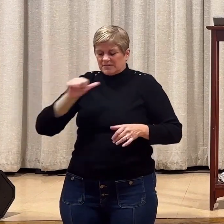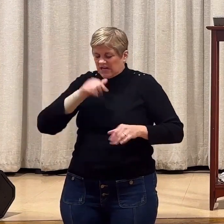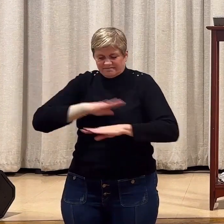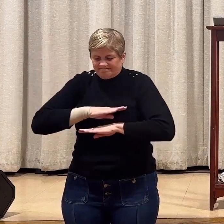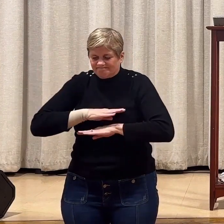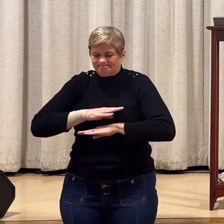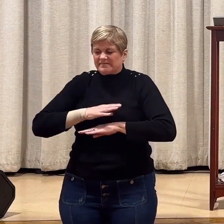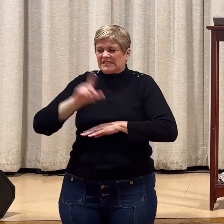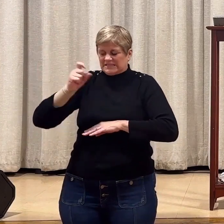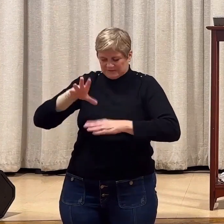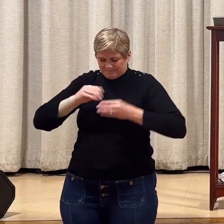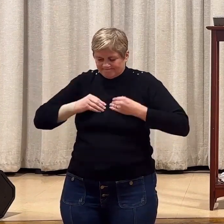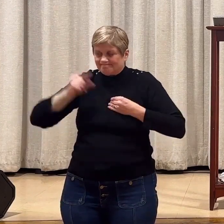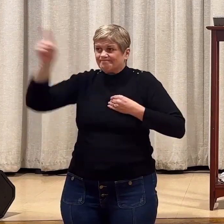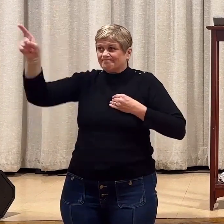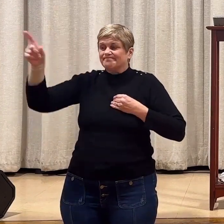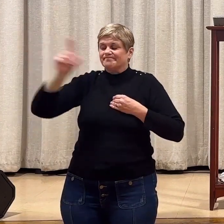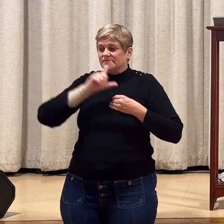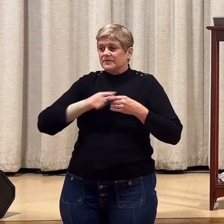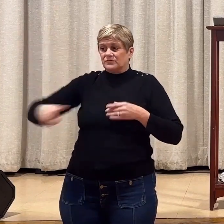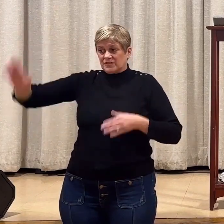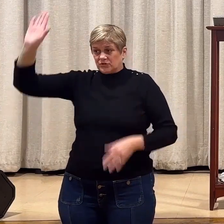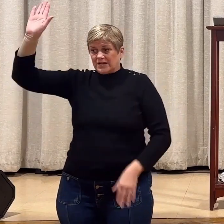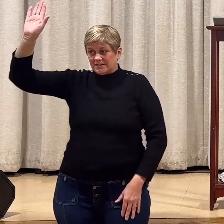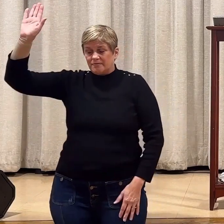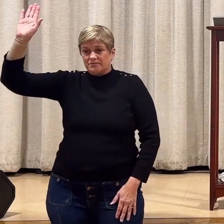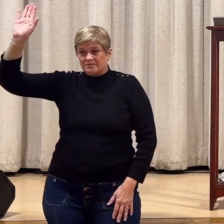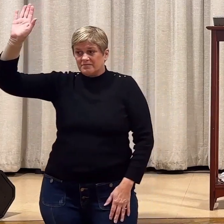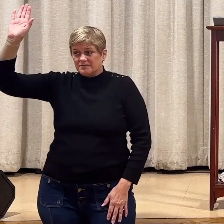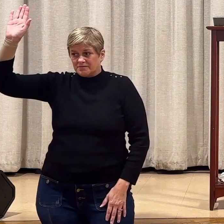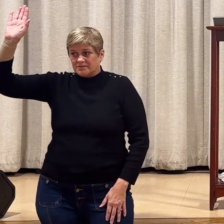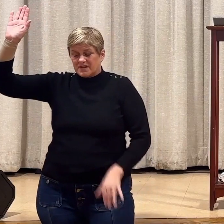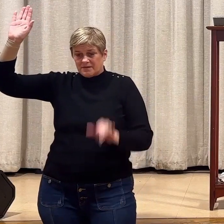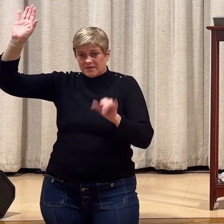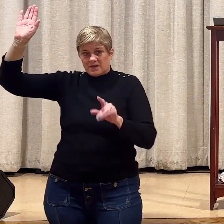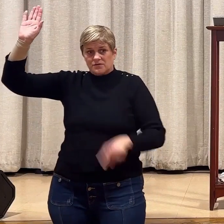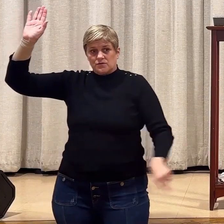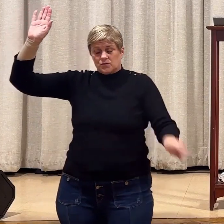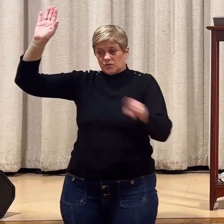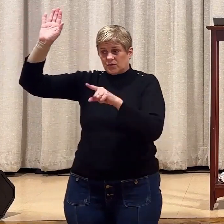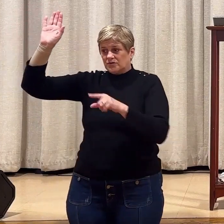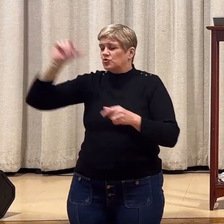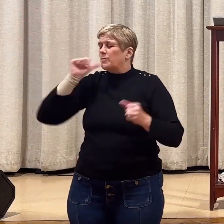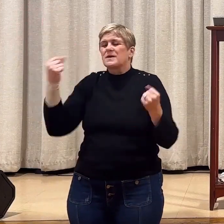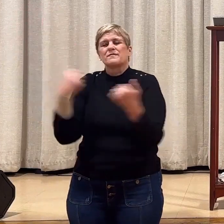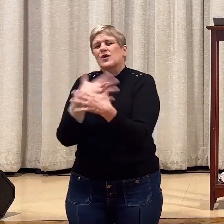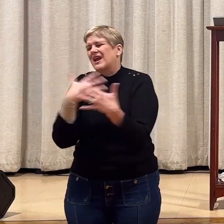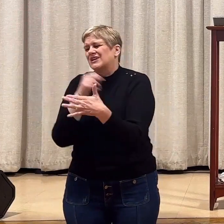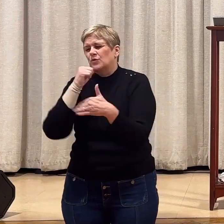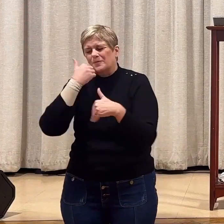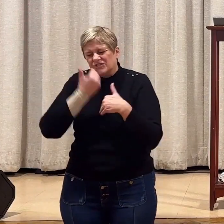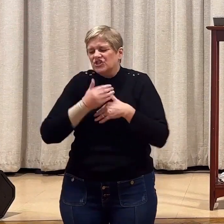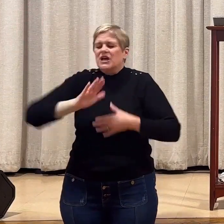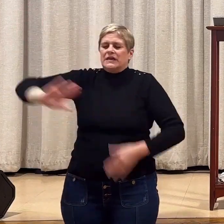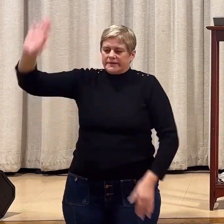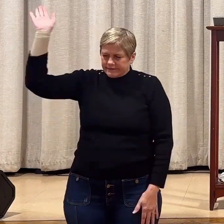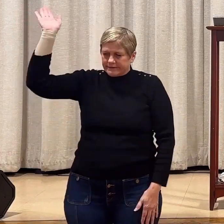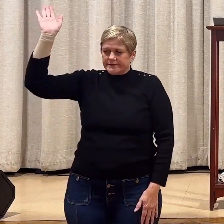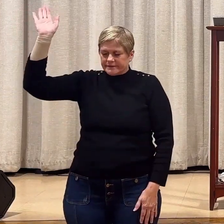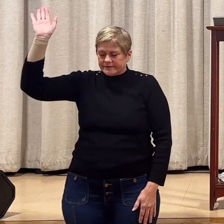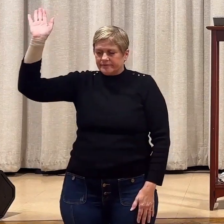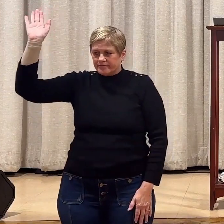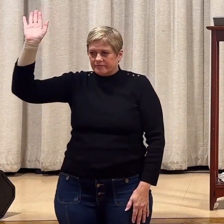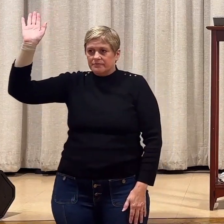I need to accept him as my Lord and my Savior. Would you raise your hand? If that's you, and I want to pray for you. Don't be afraid. Don't be shy. This is your